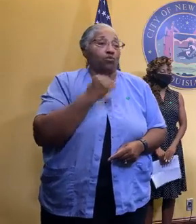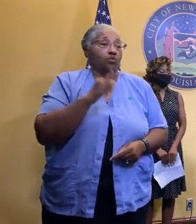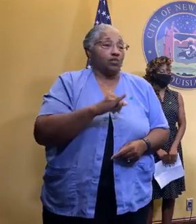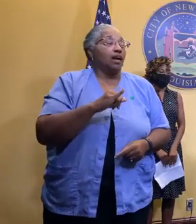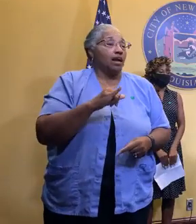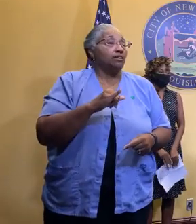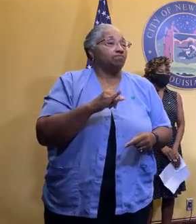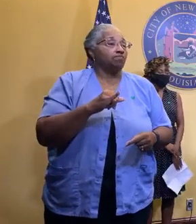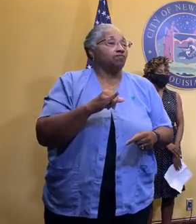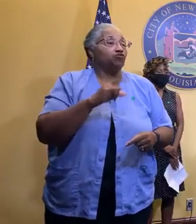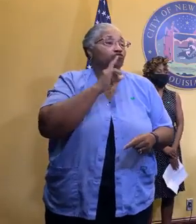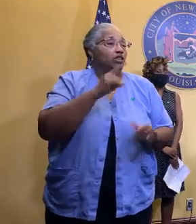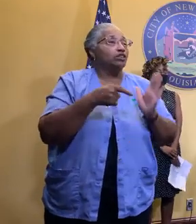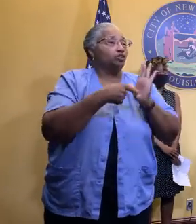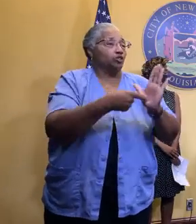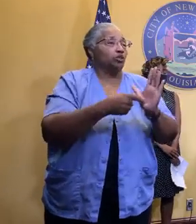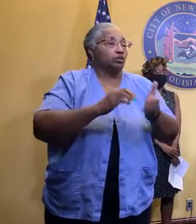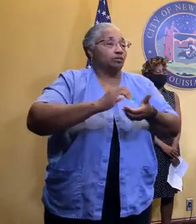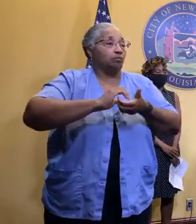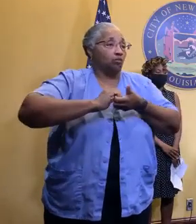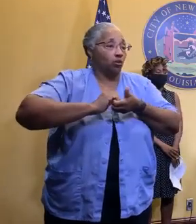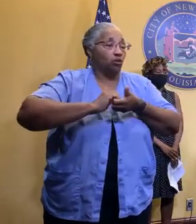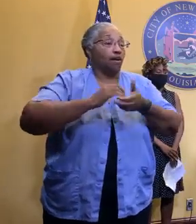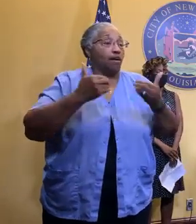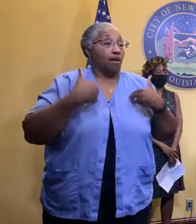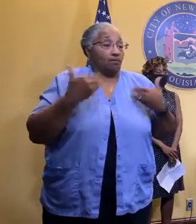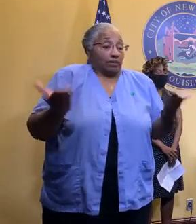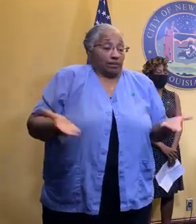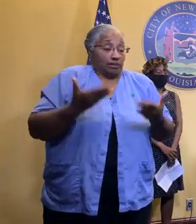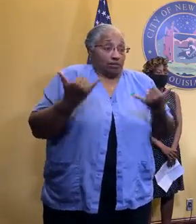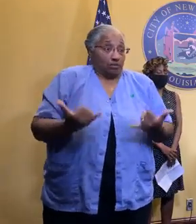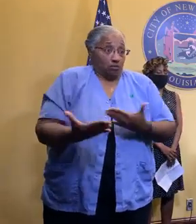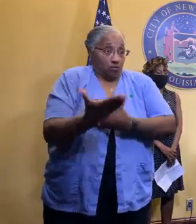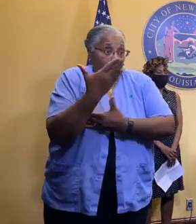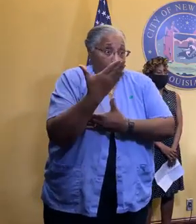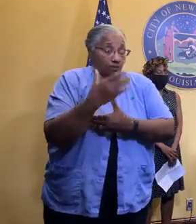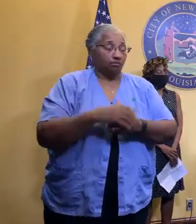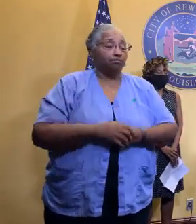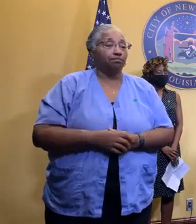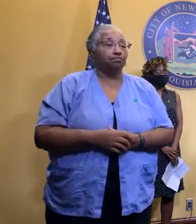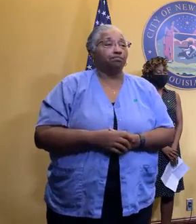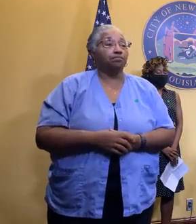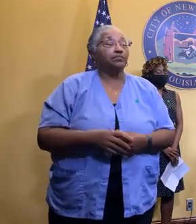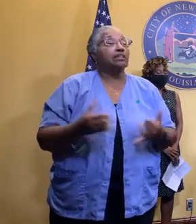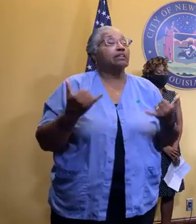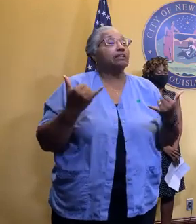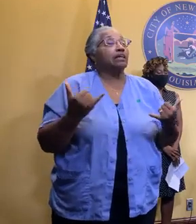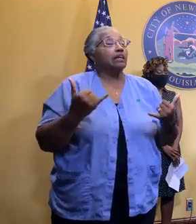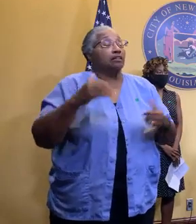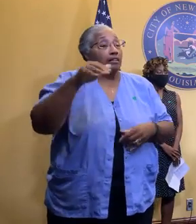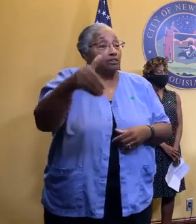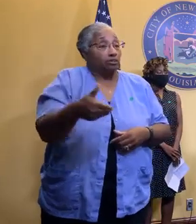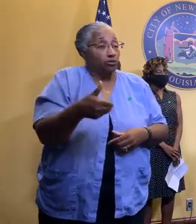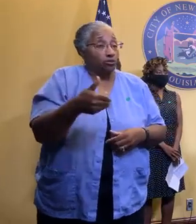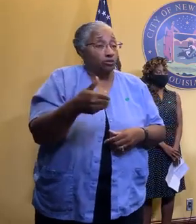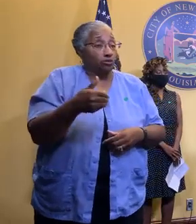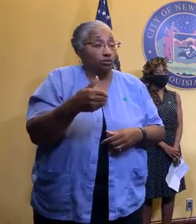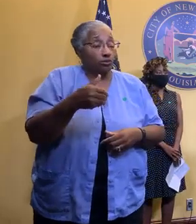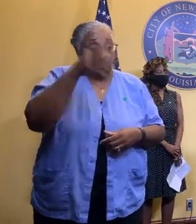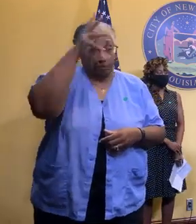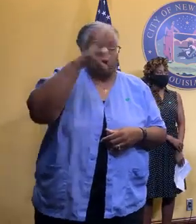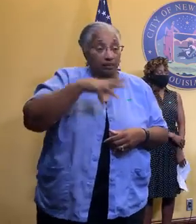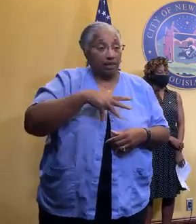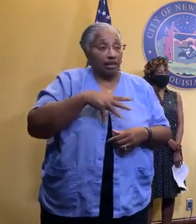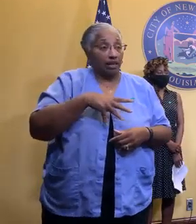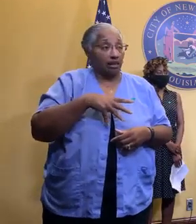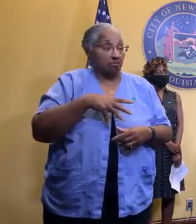have standing right with me here this morning. Now, I'm going to introduce a man that is